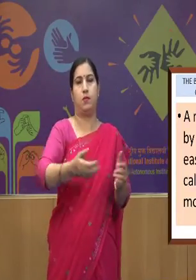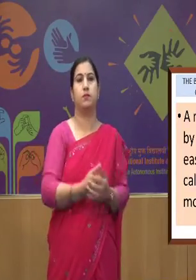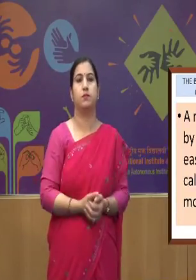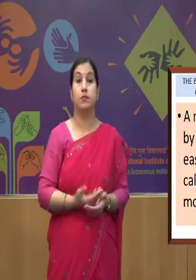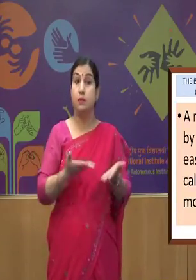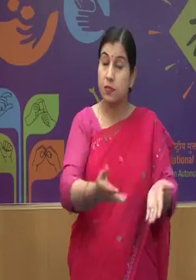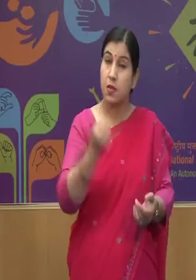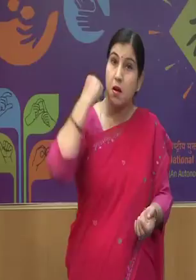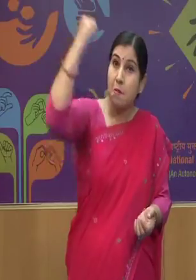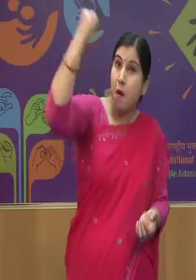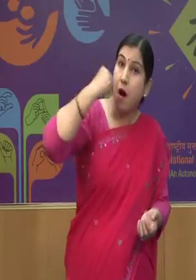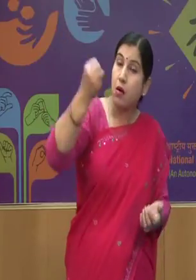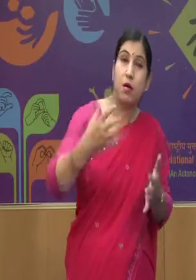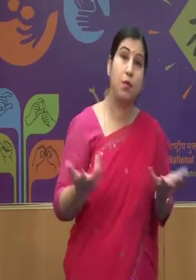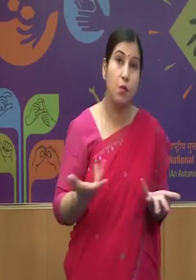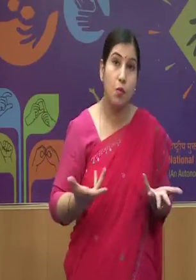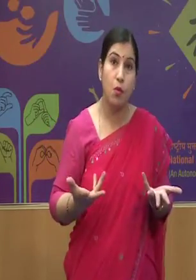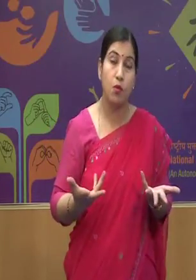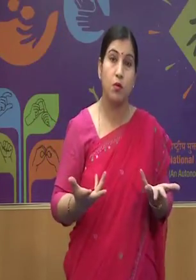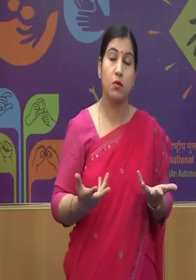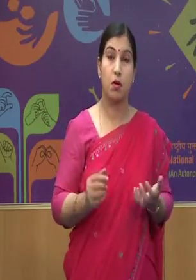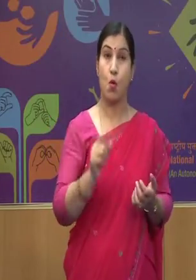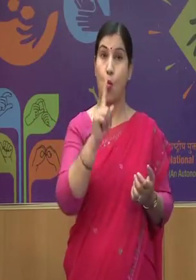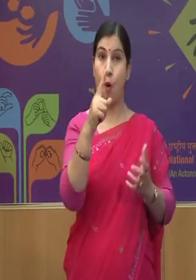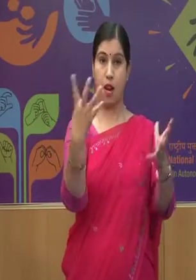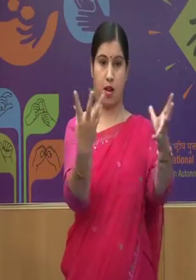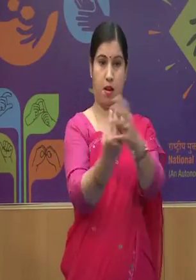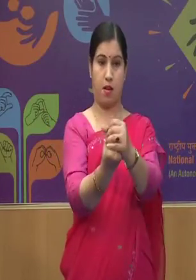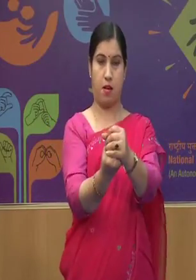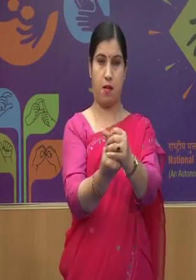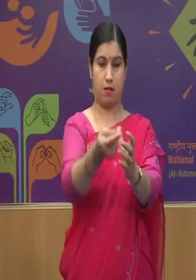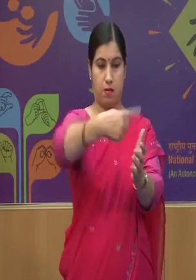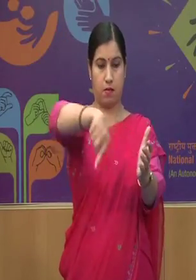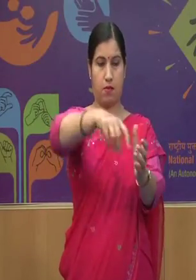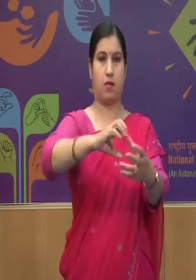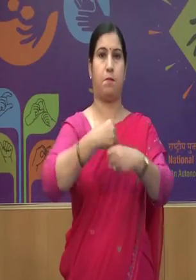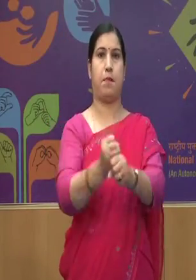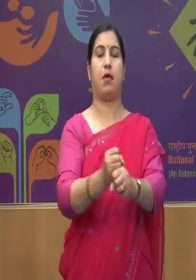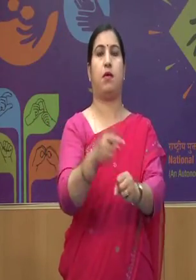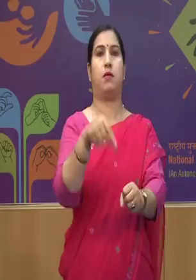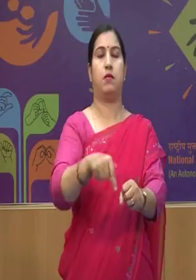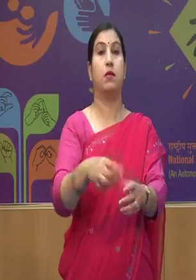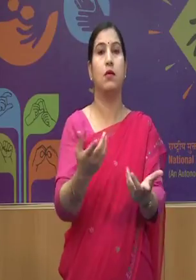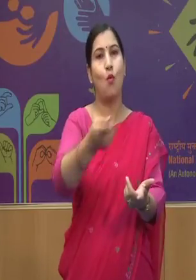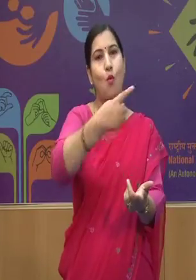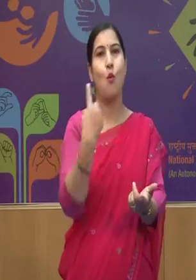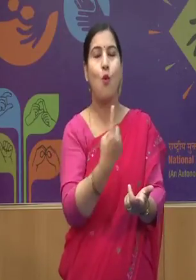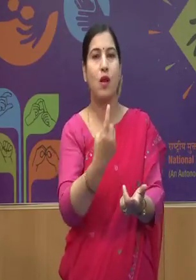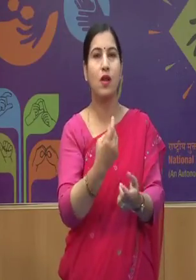Their demand was the formation of one united Slav nation as Serbia.